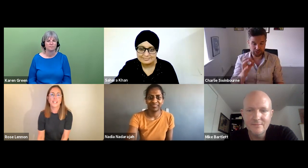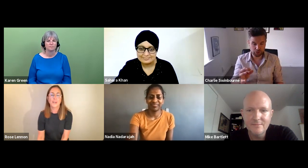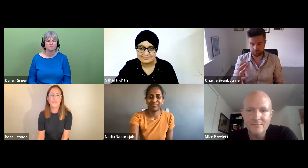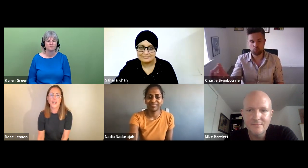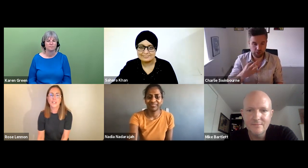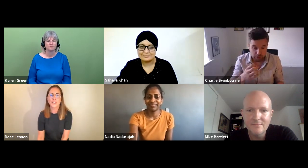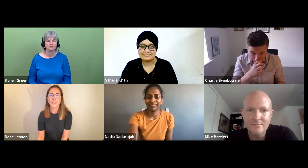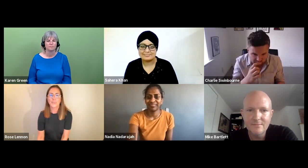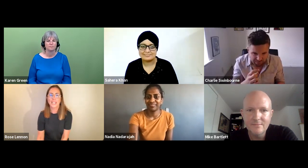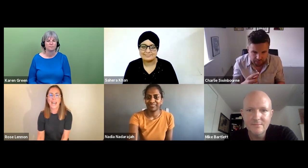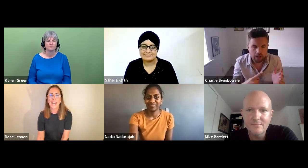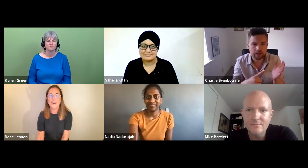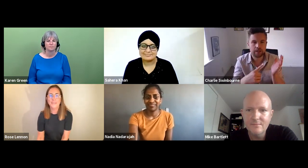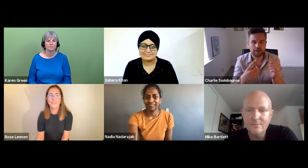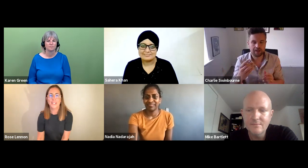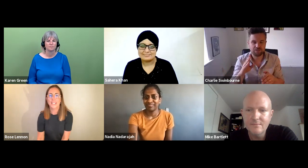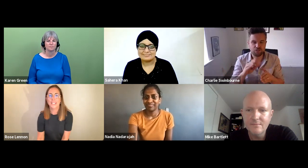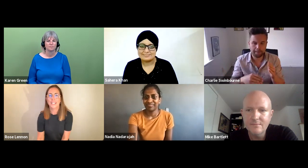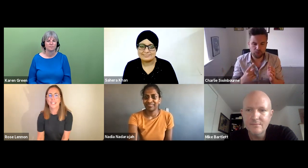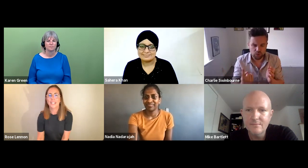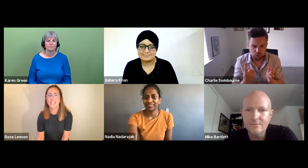So the first question we have,